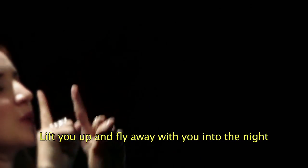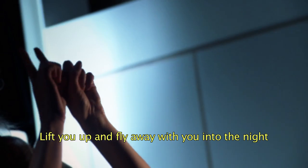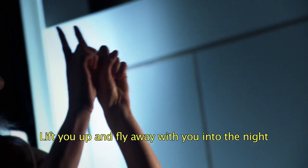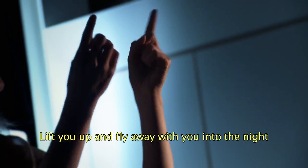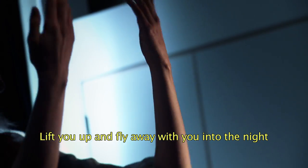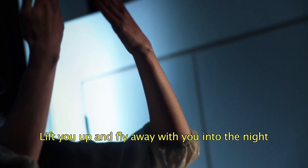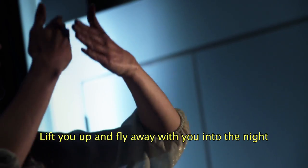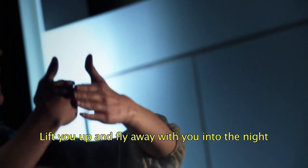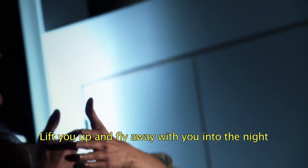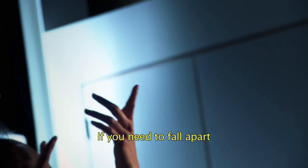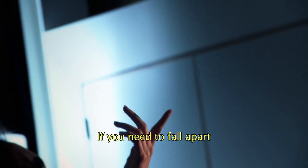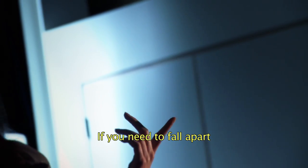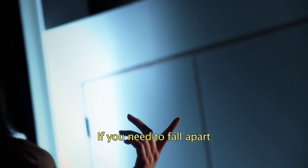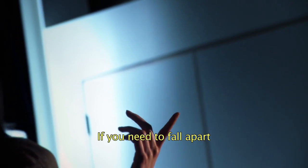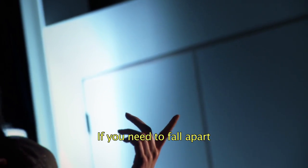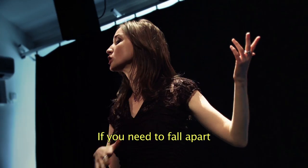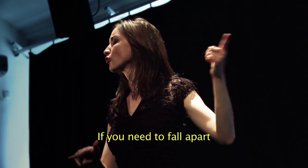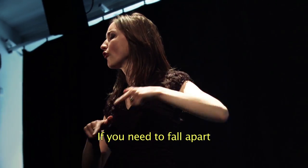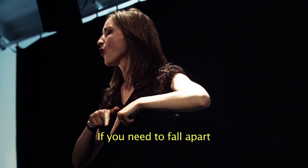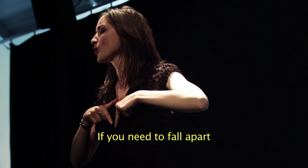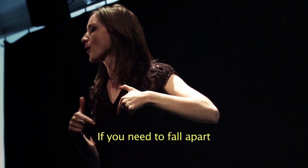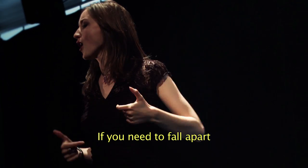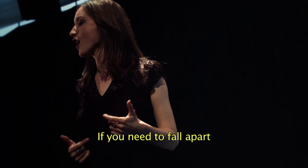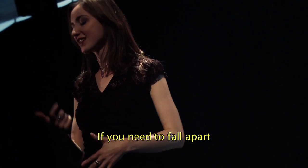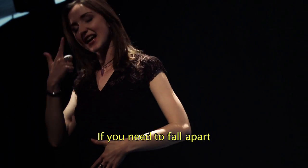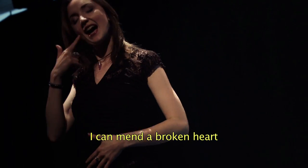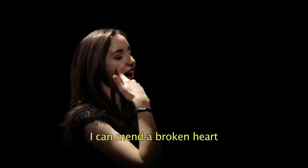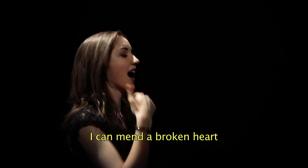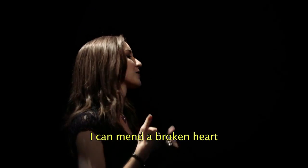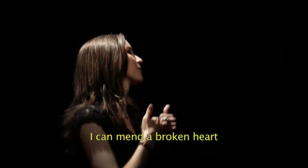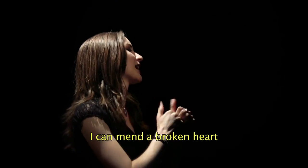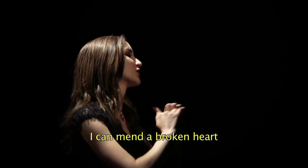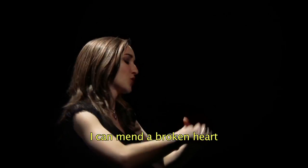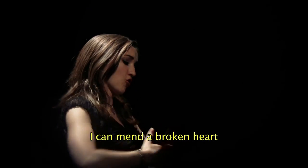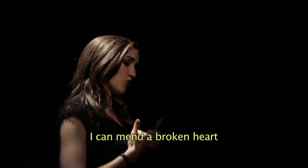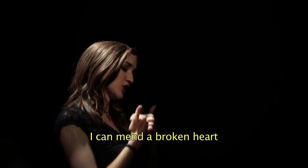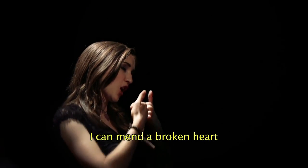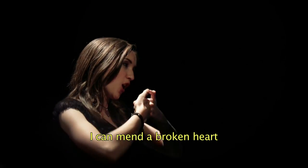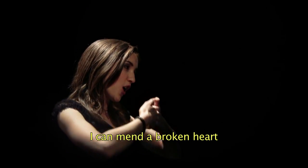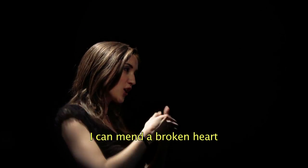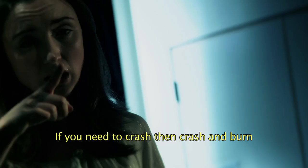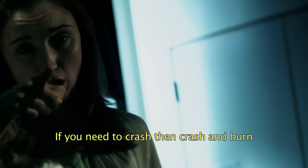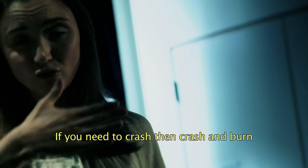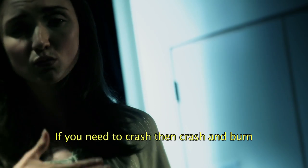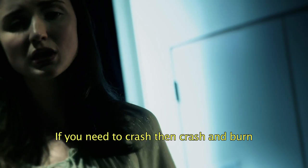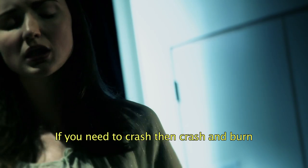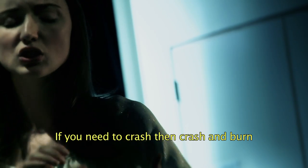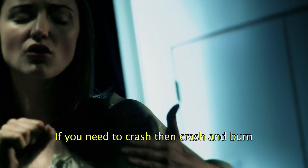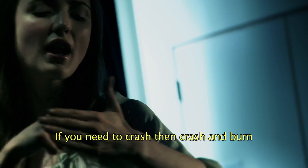into the night If you need to fall apart Like a man to hold an arm If you need to